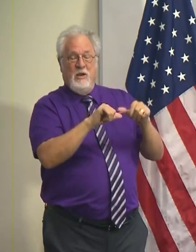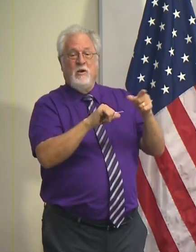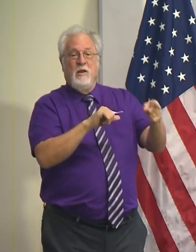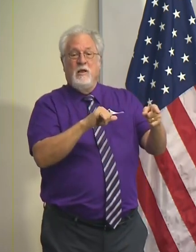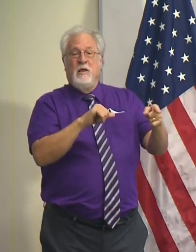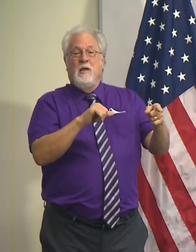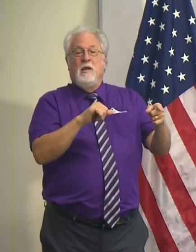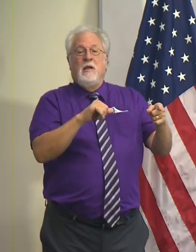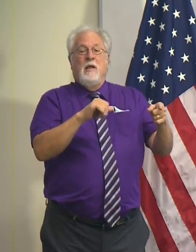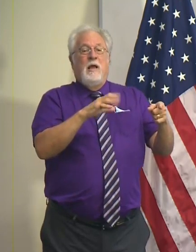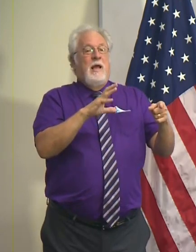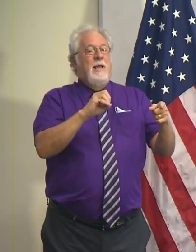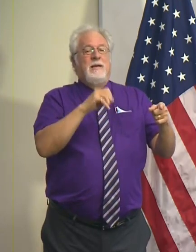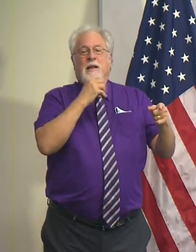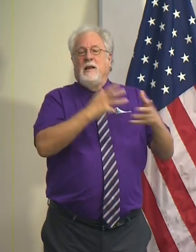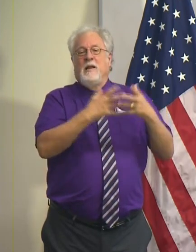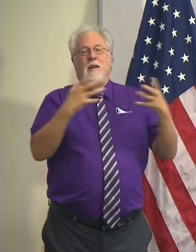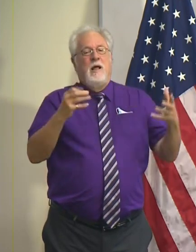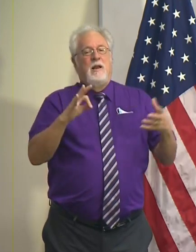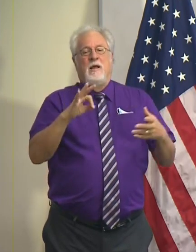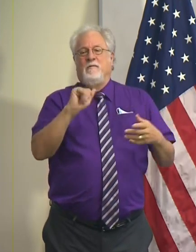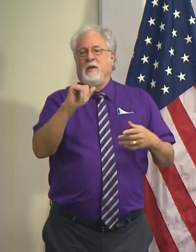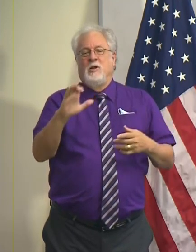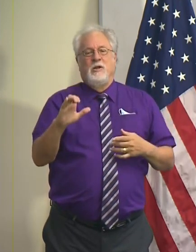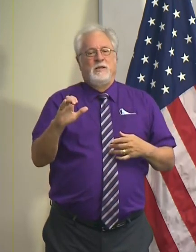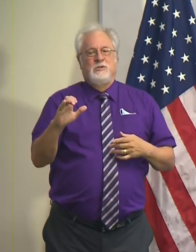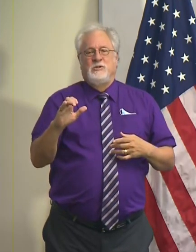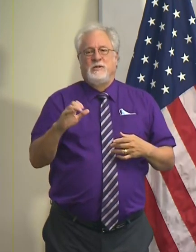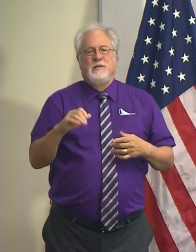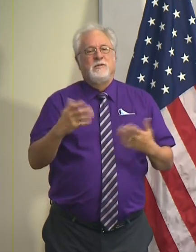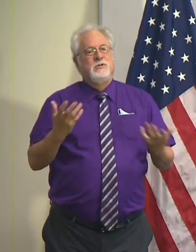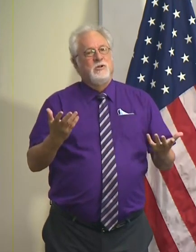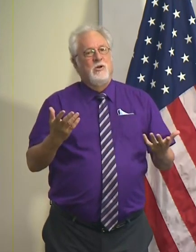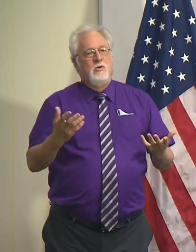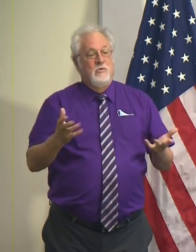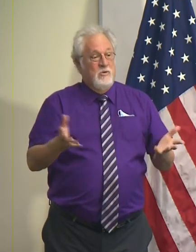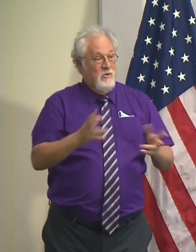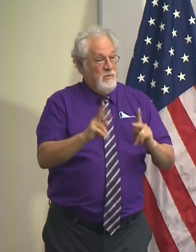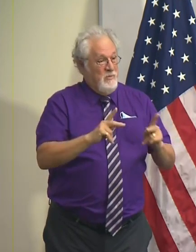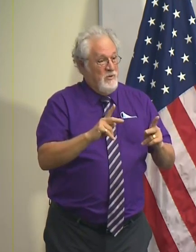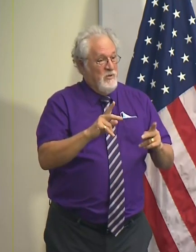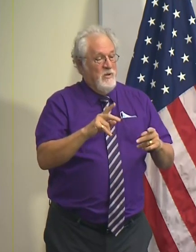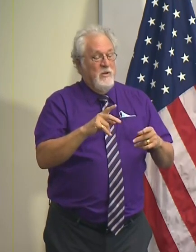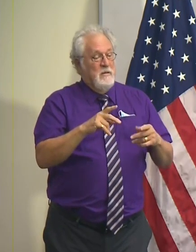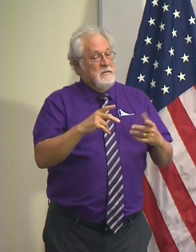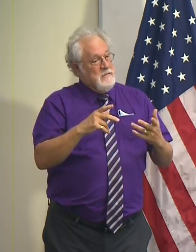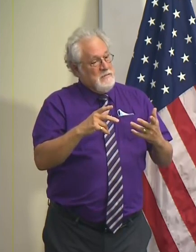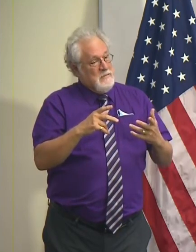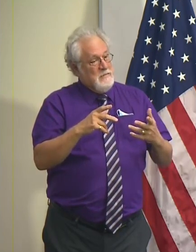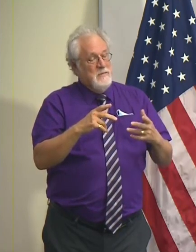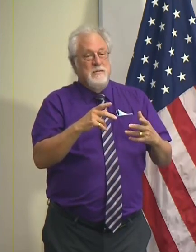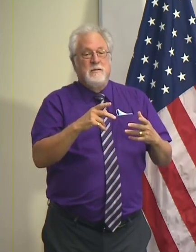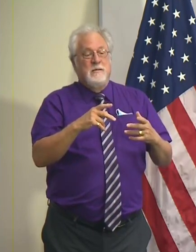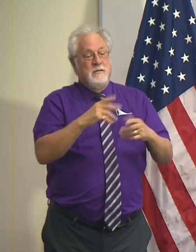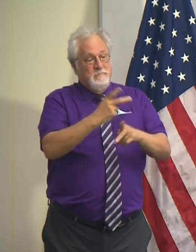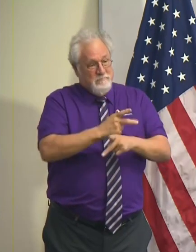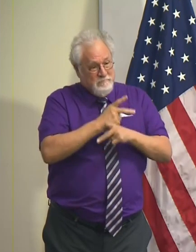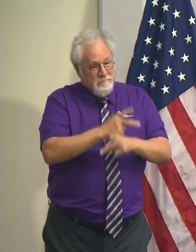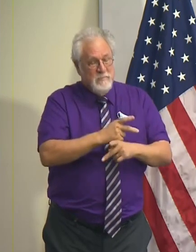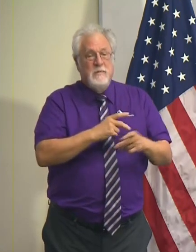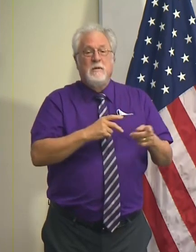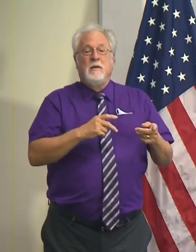so you're not going to have a lot of air conditioning. So we're encouraging people to be